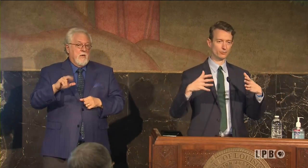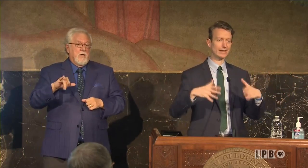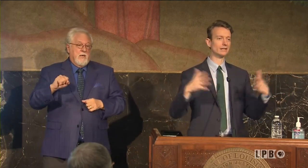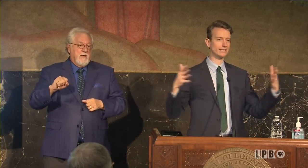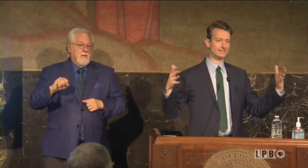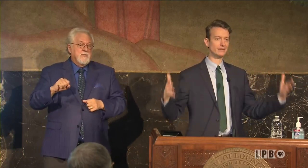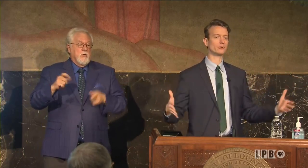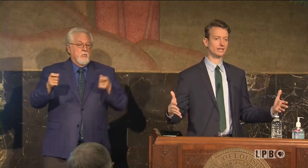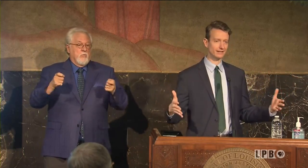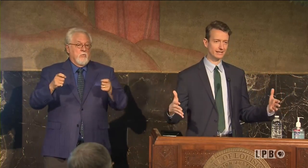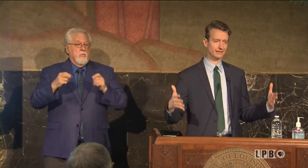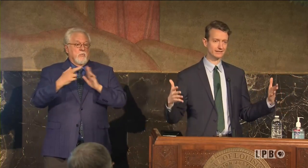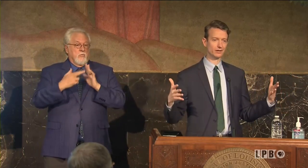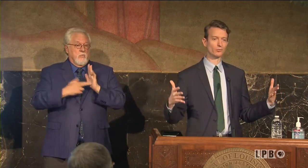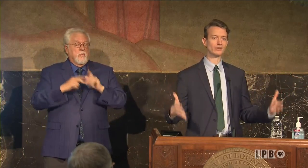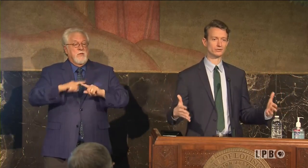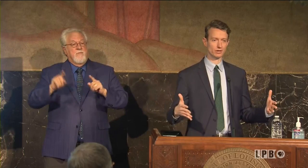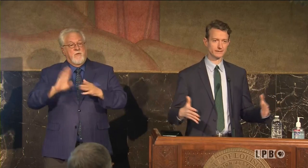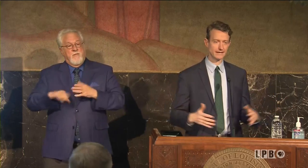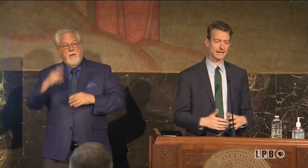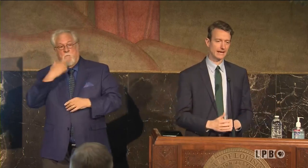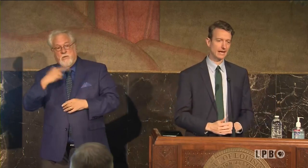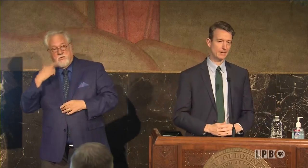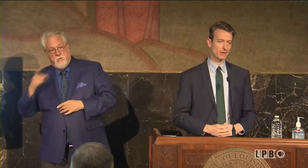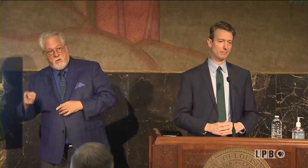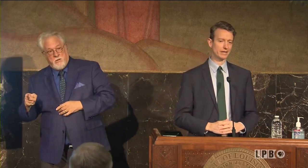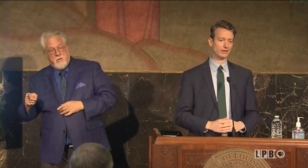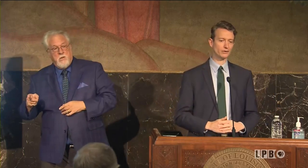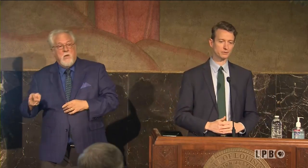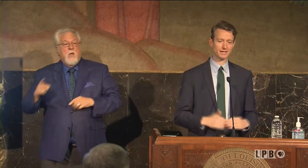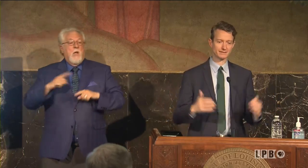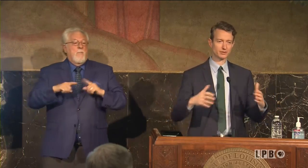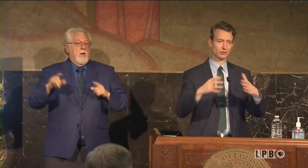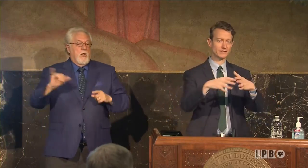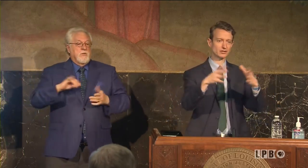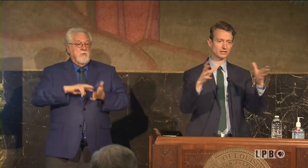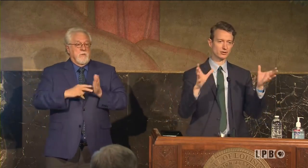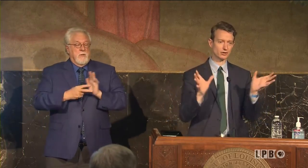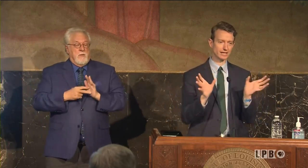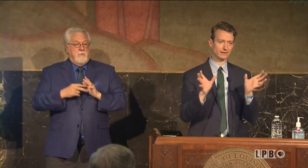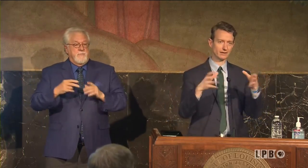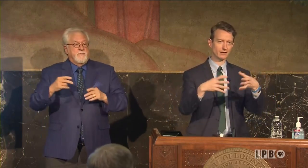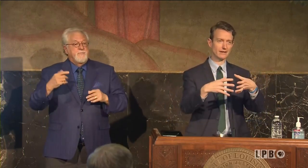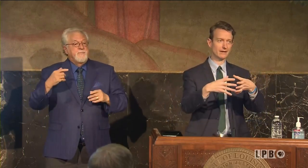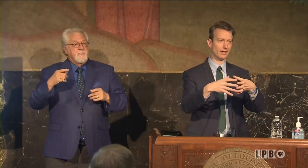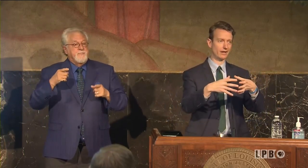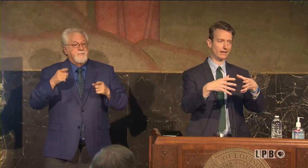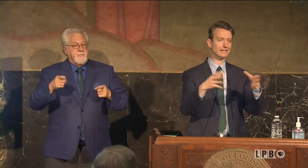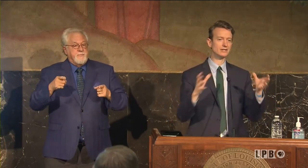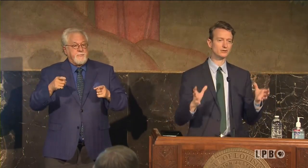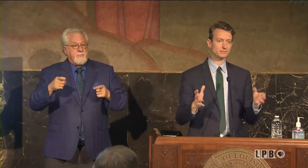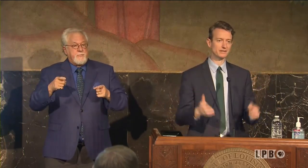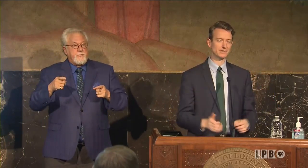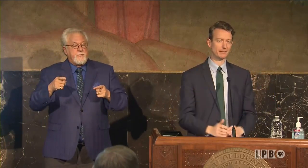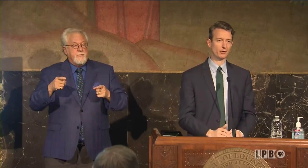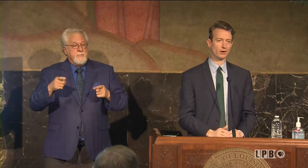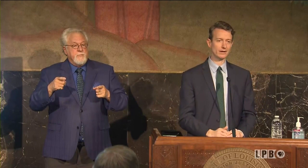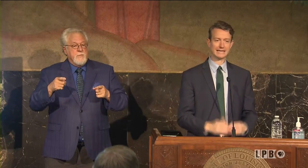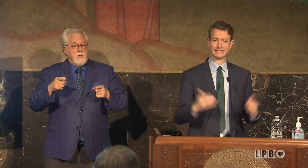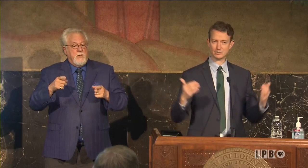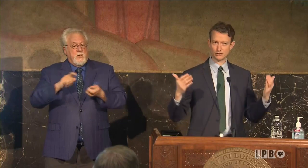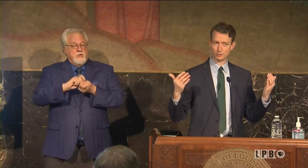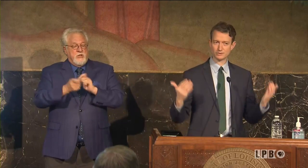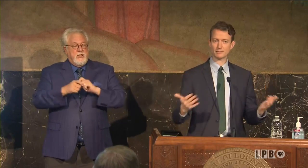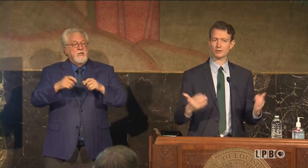is regulated differently than in, say, a restaurant. But it also means that you're essentially turning the interior space of that